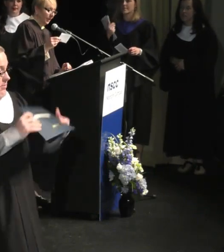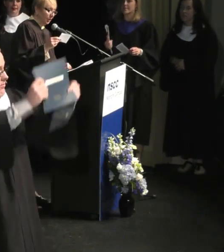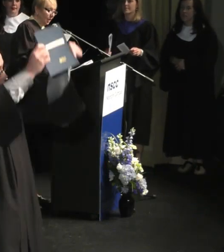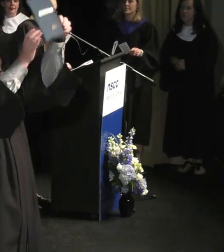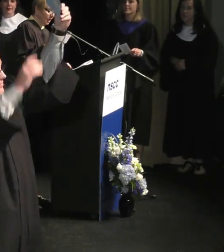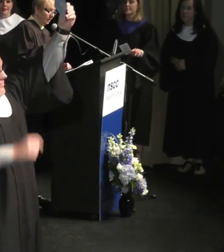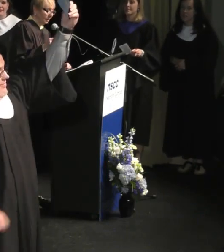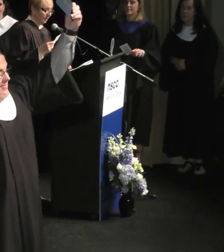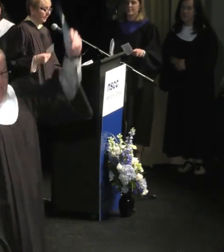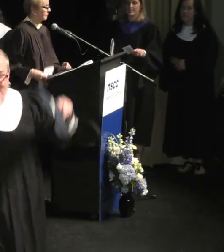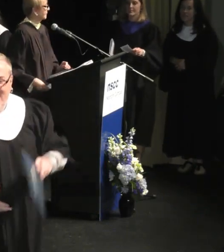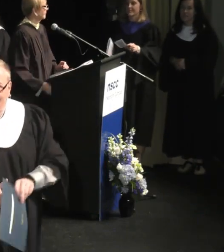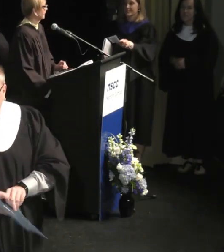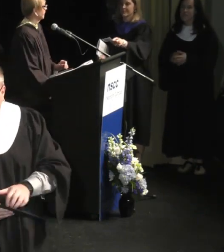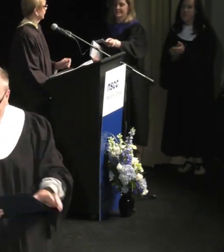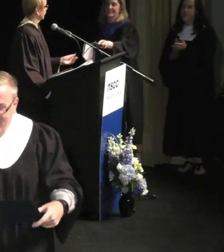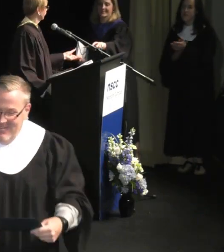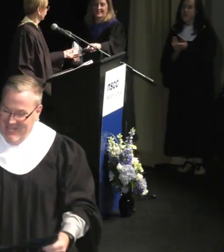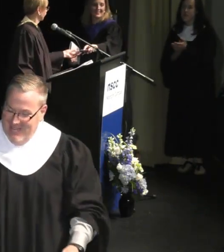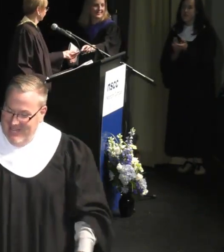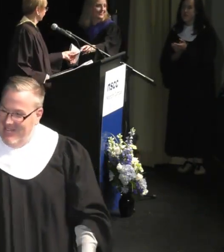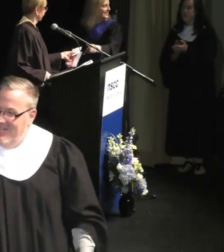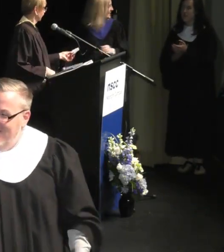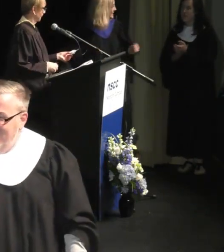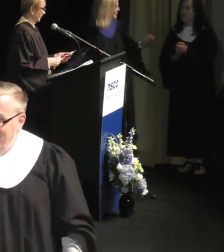Terry Lynn Cox.